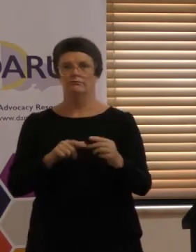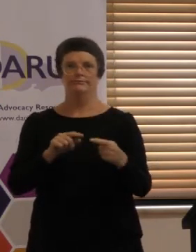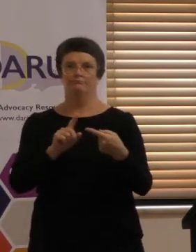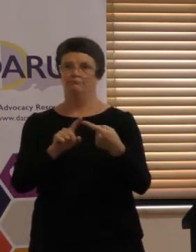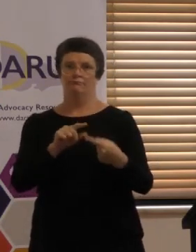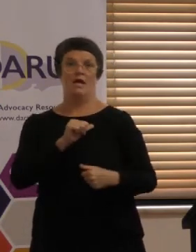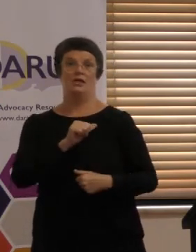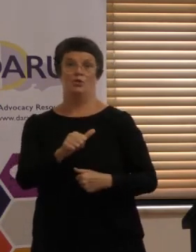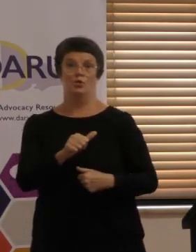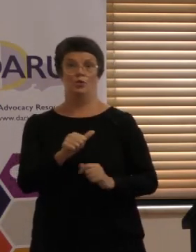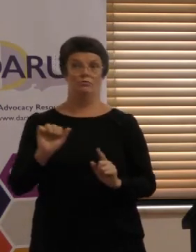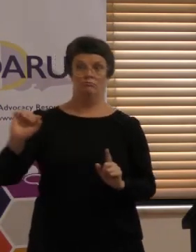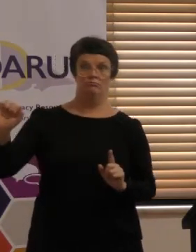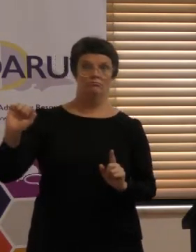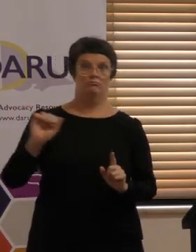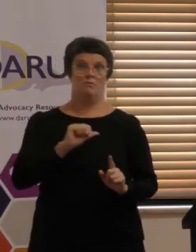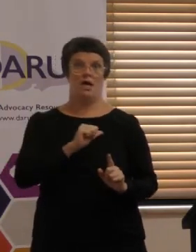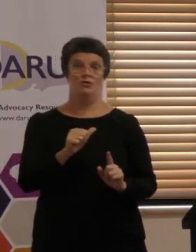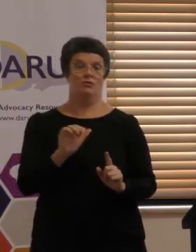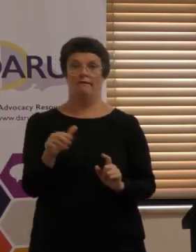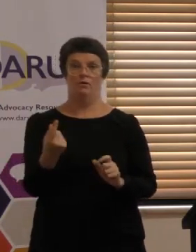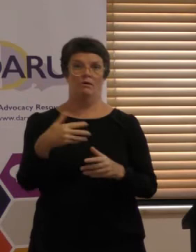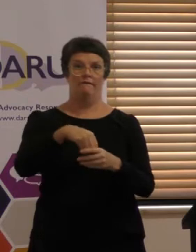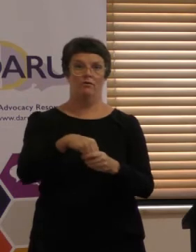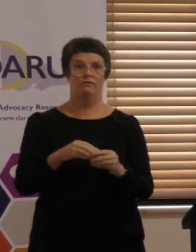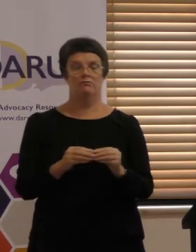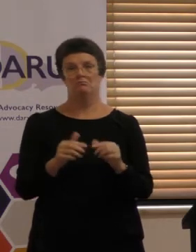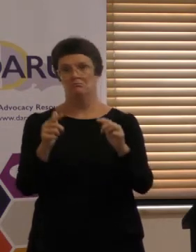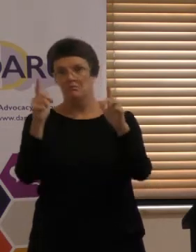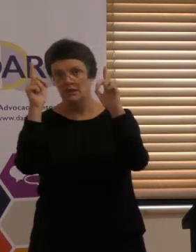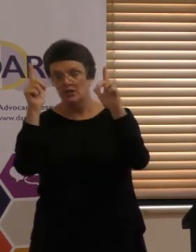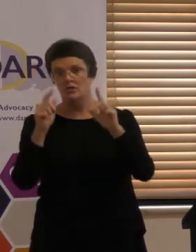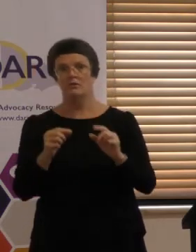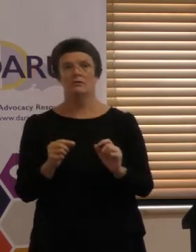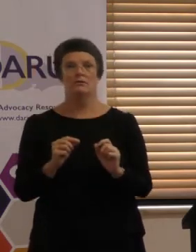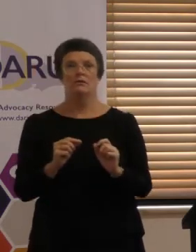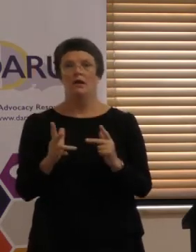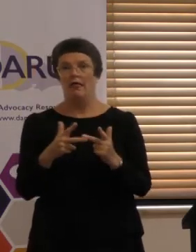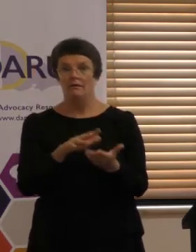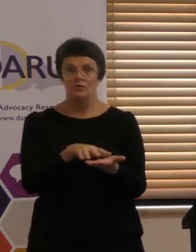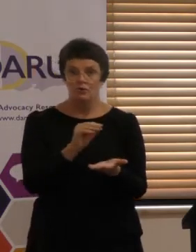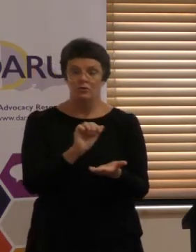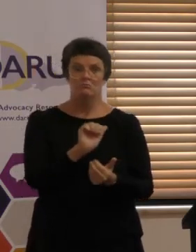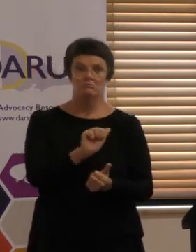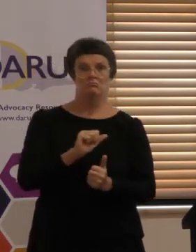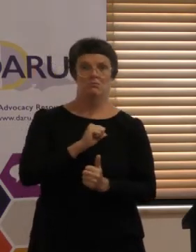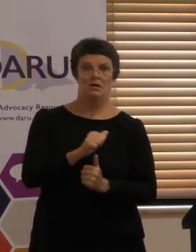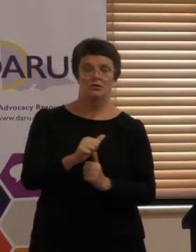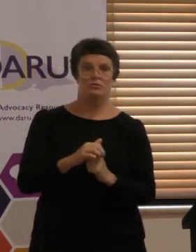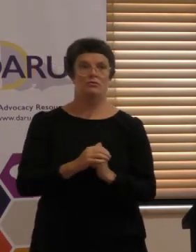Attitudes of everybody involved, so that's their teachers, the other students that they engage